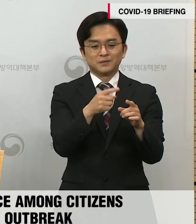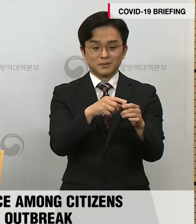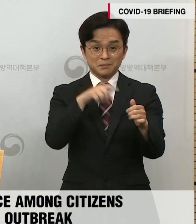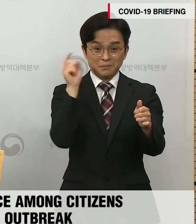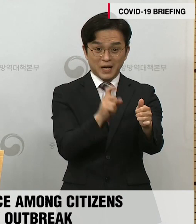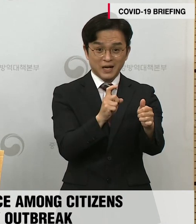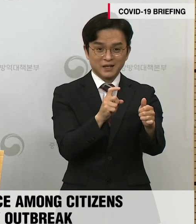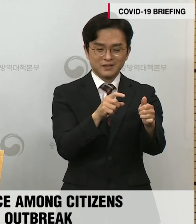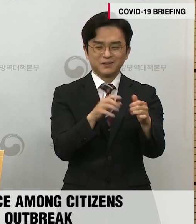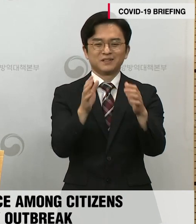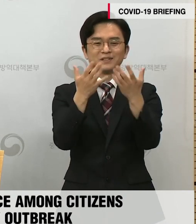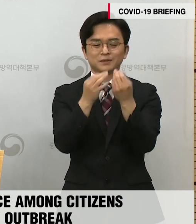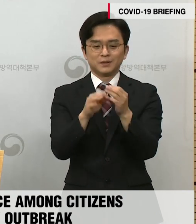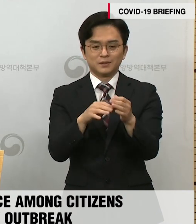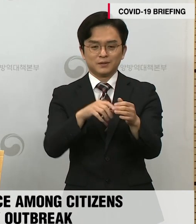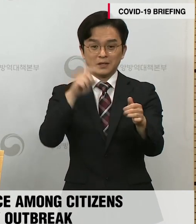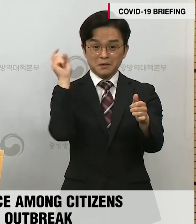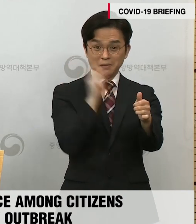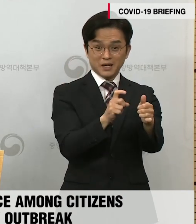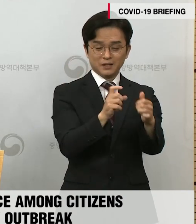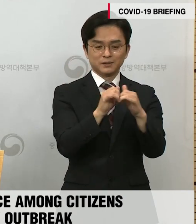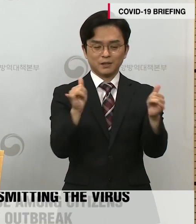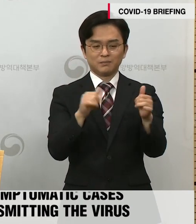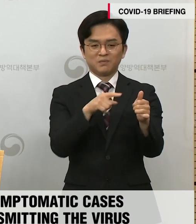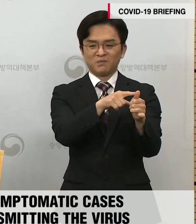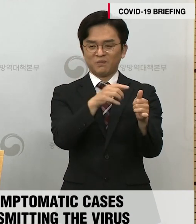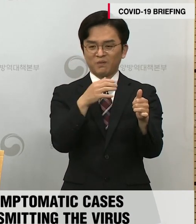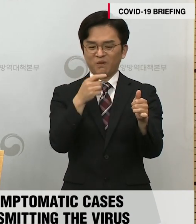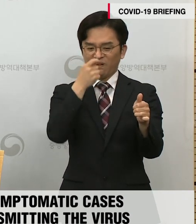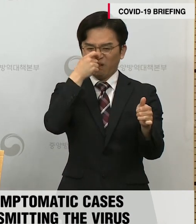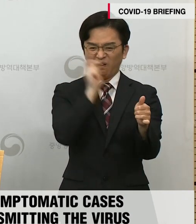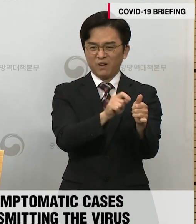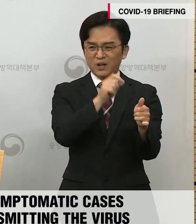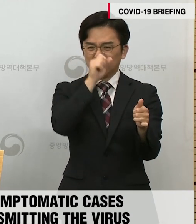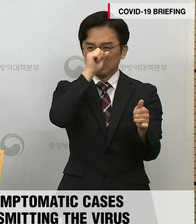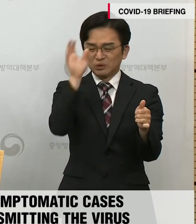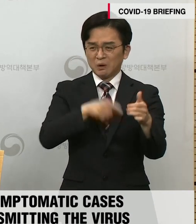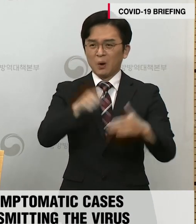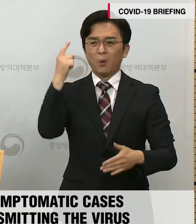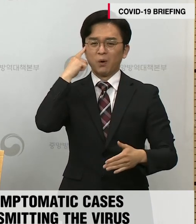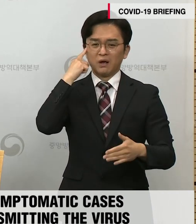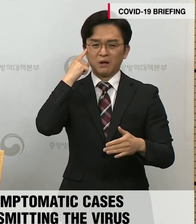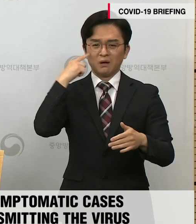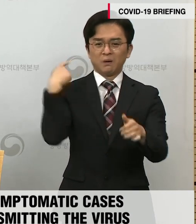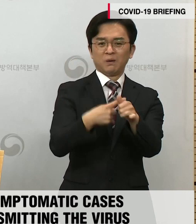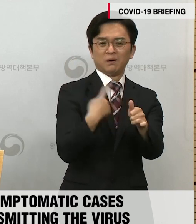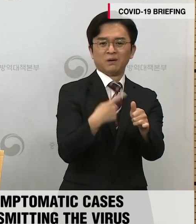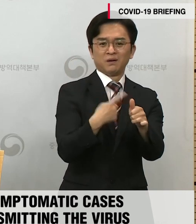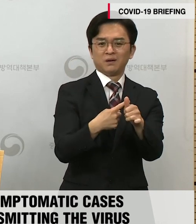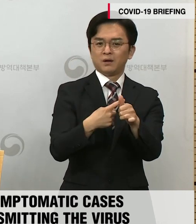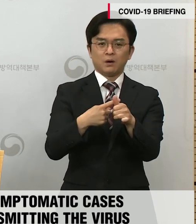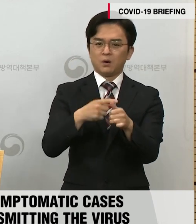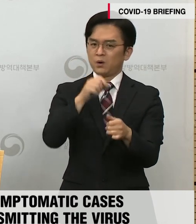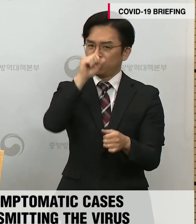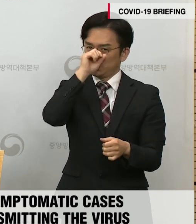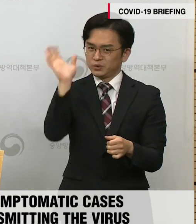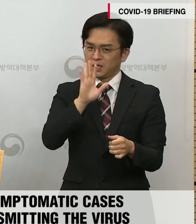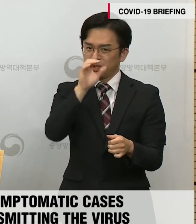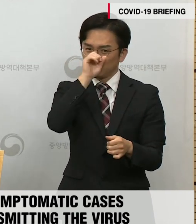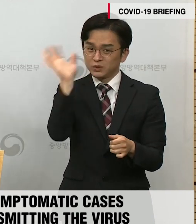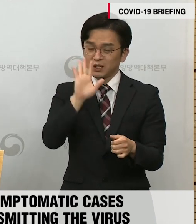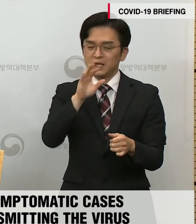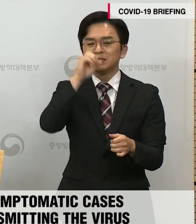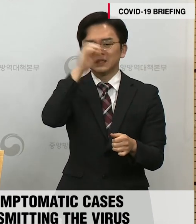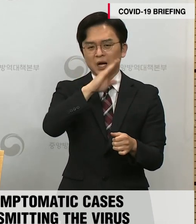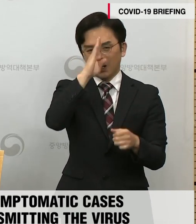is just one person who needs to get testing and treatment. So we believe that